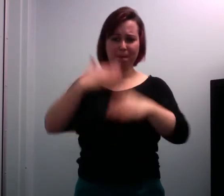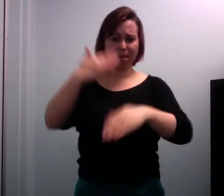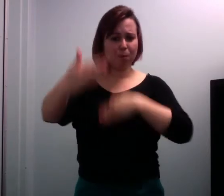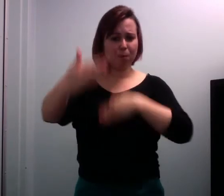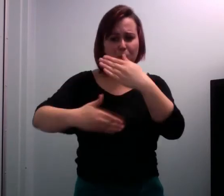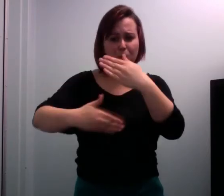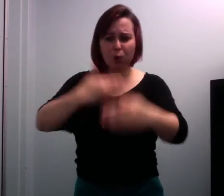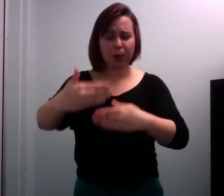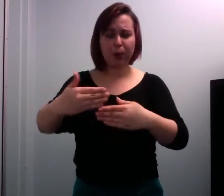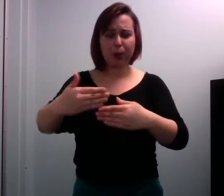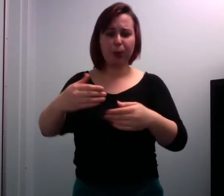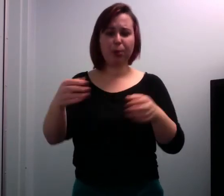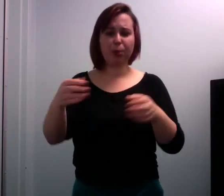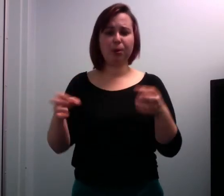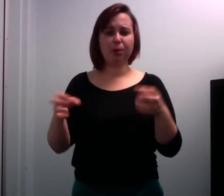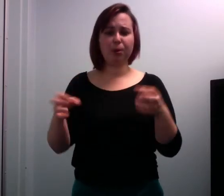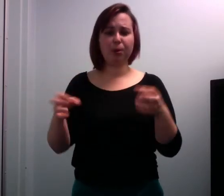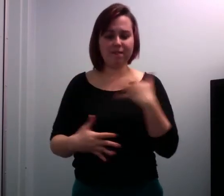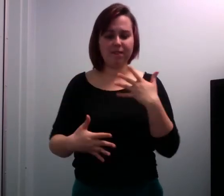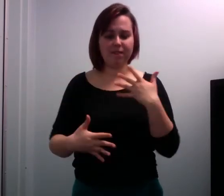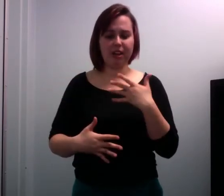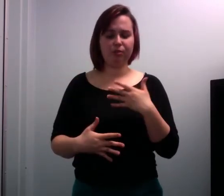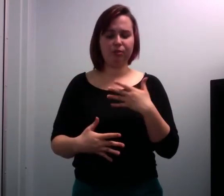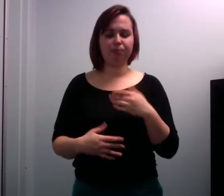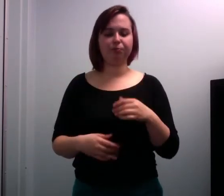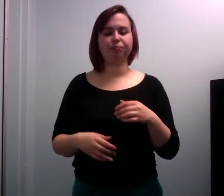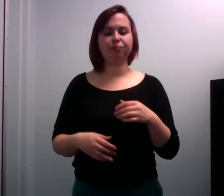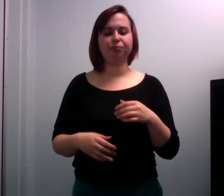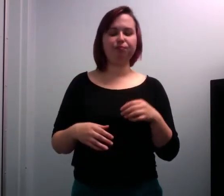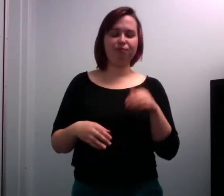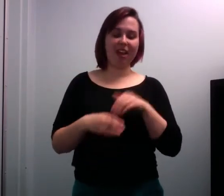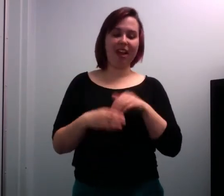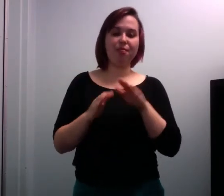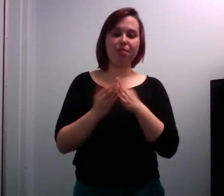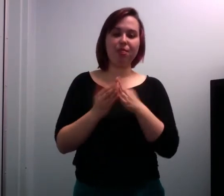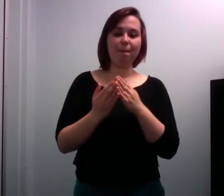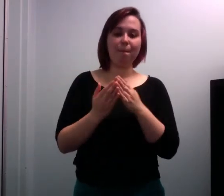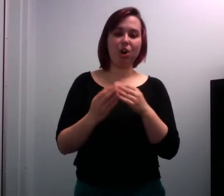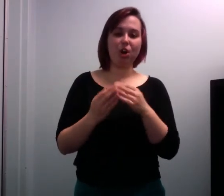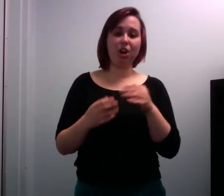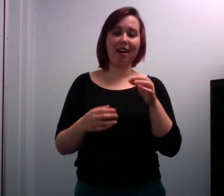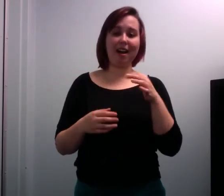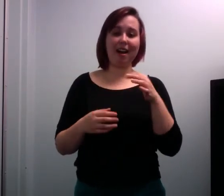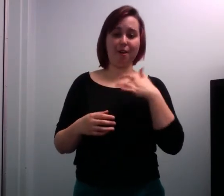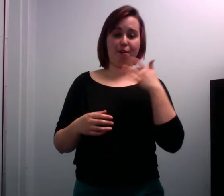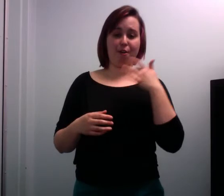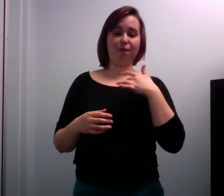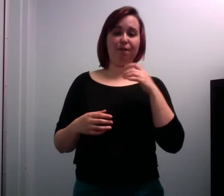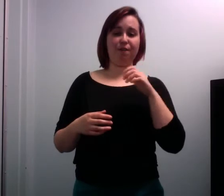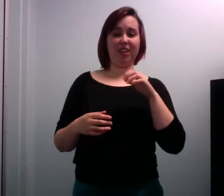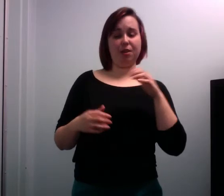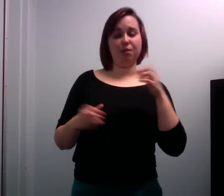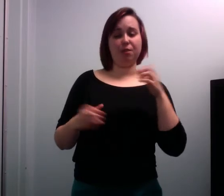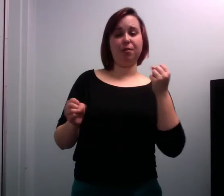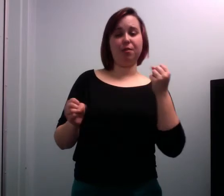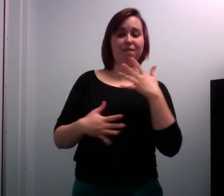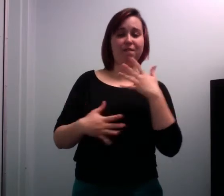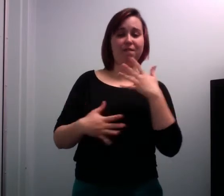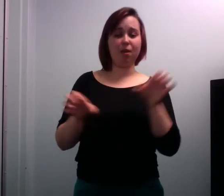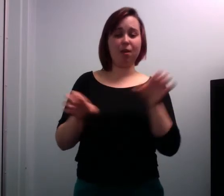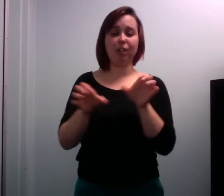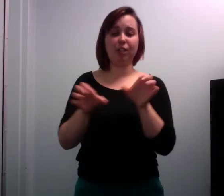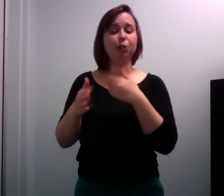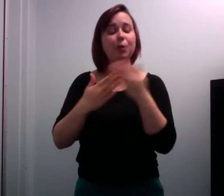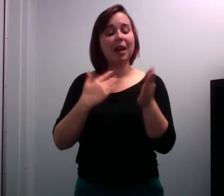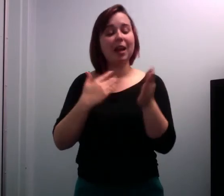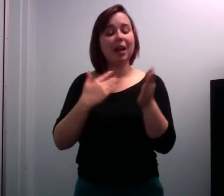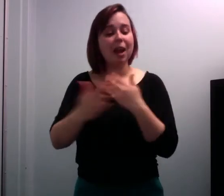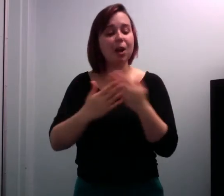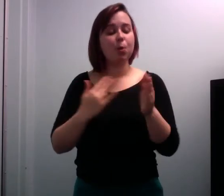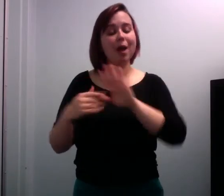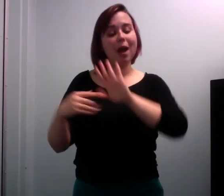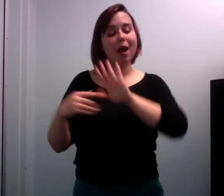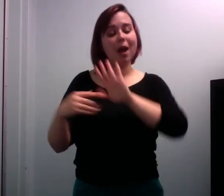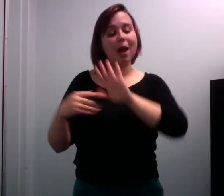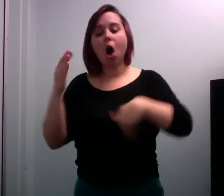anyway. Each time we venture beyond the confines of our comfort zone, we discover new ways of being.